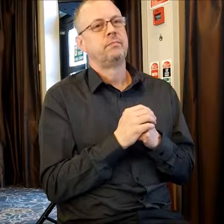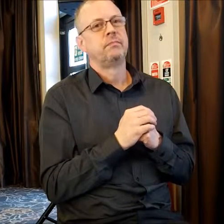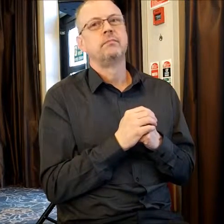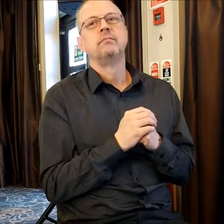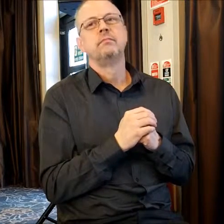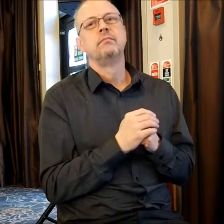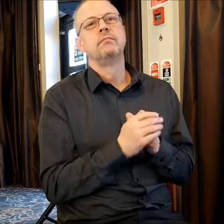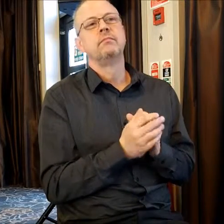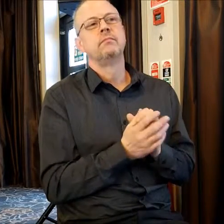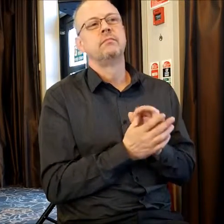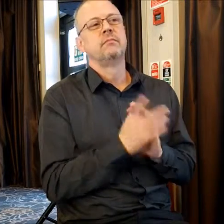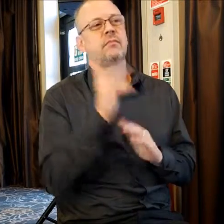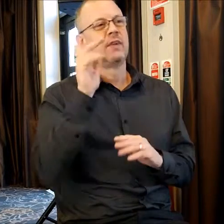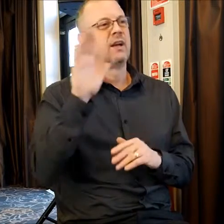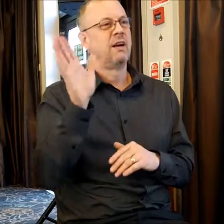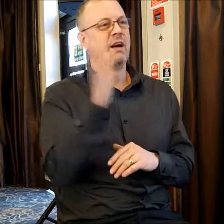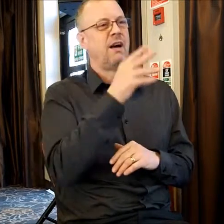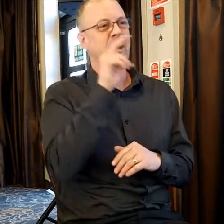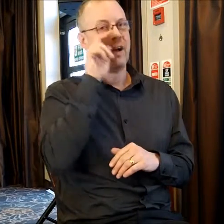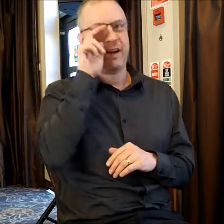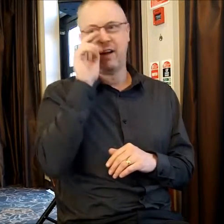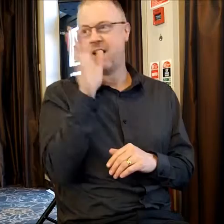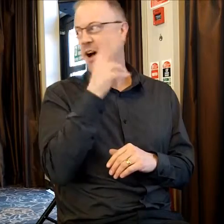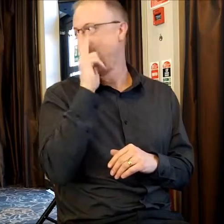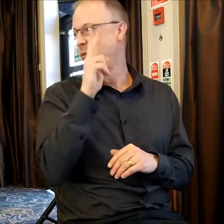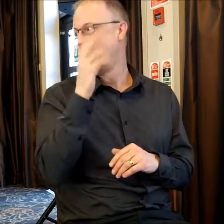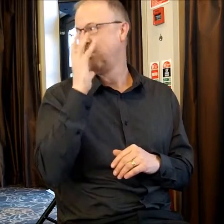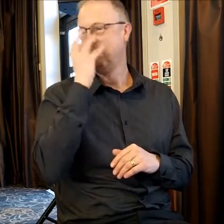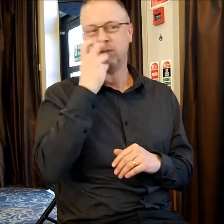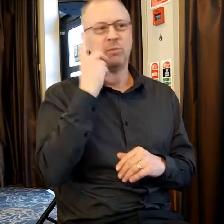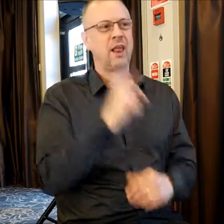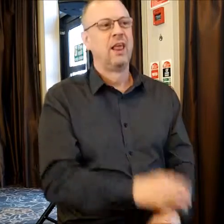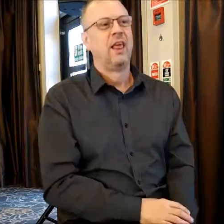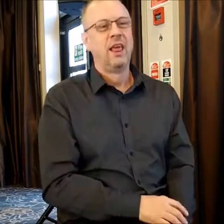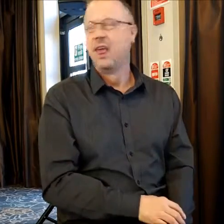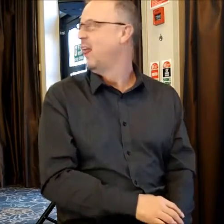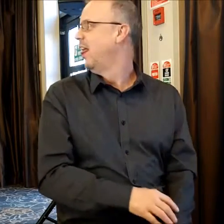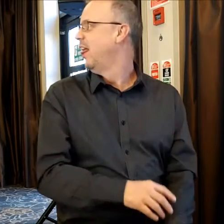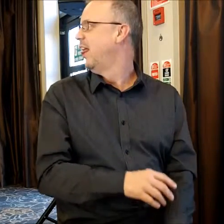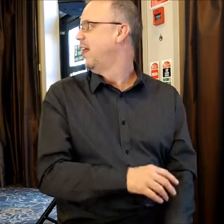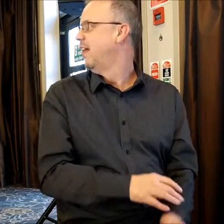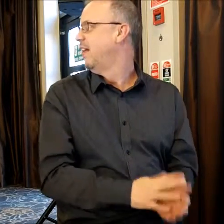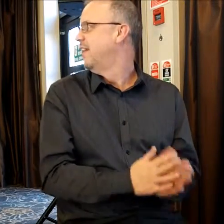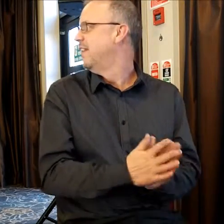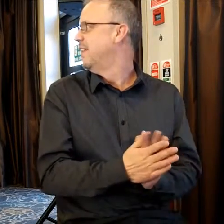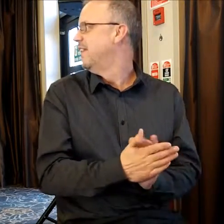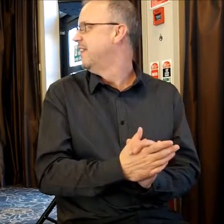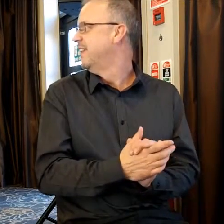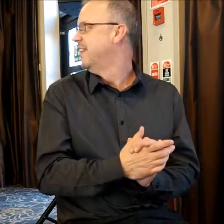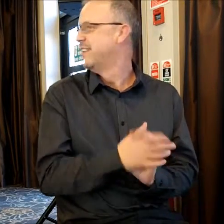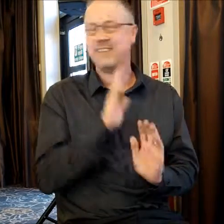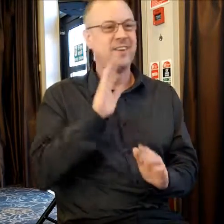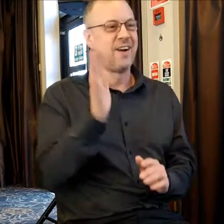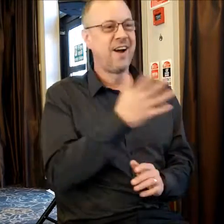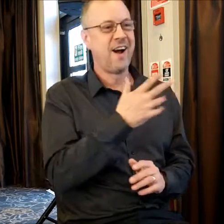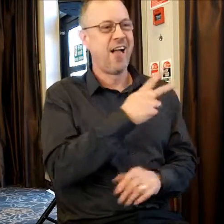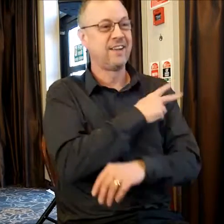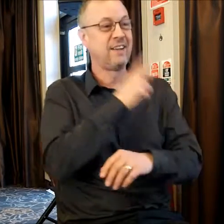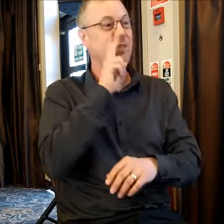They look a bit miserable. They're normally quite happy. They're not doing this under duress or anything. Great team of